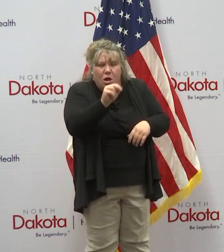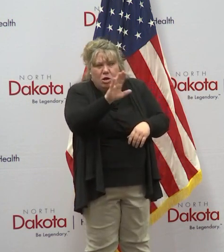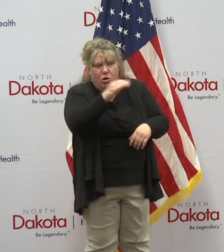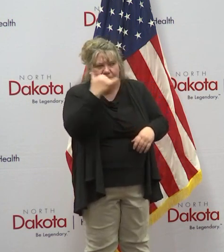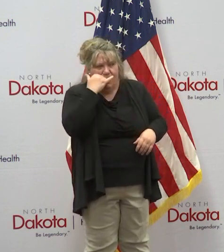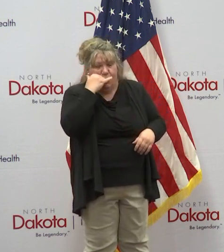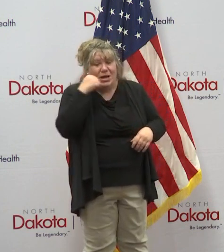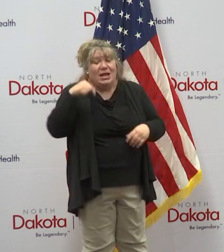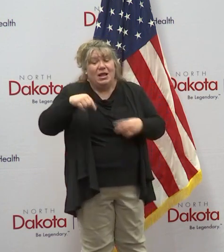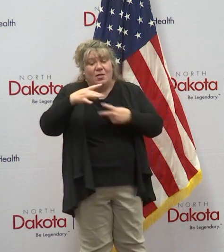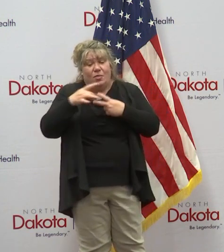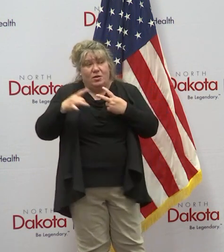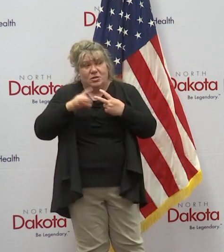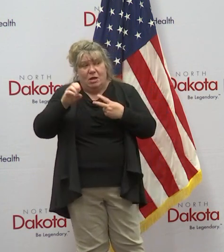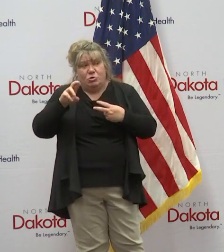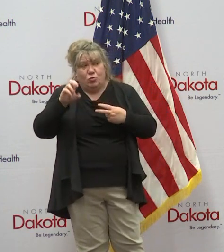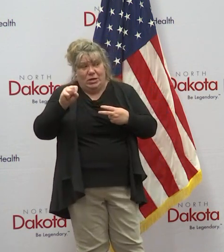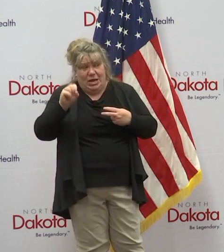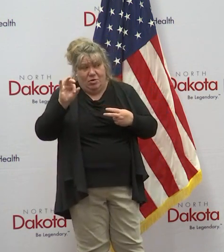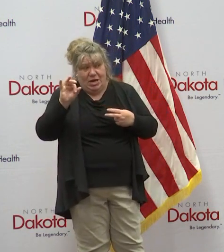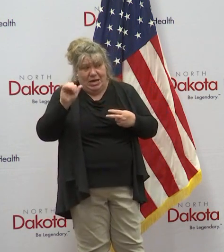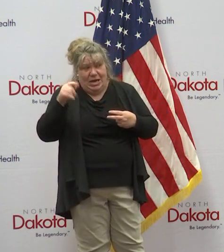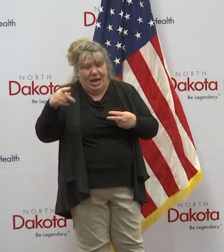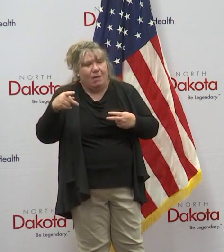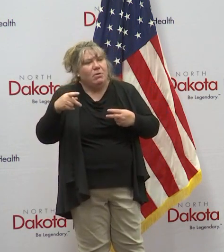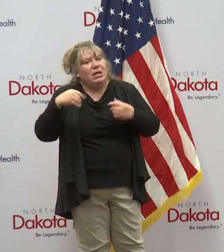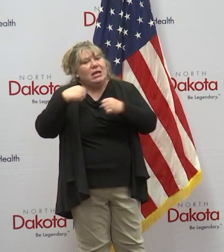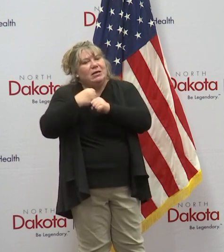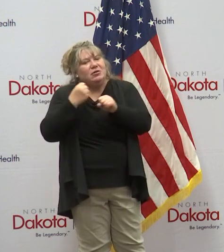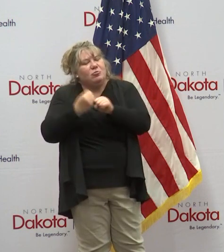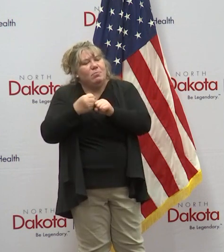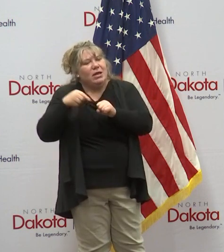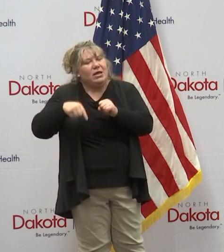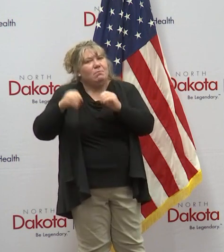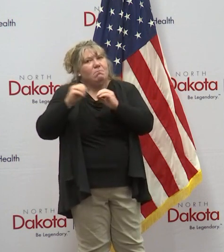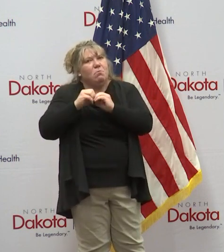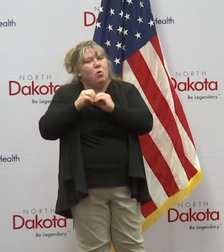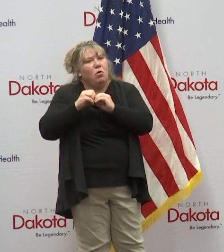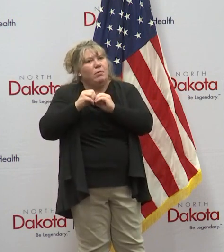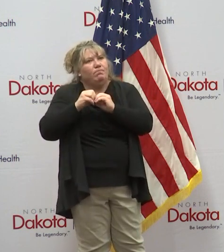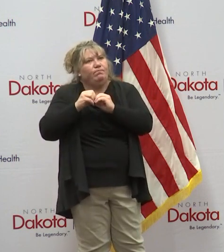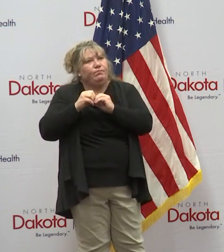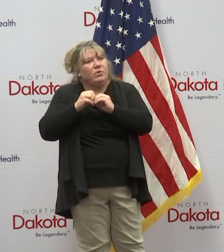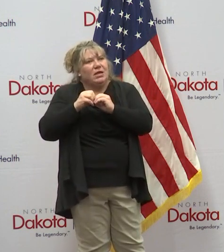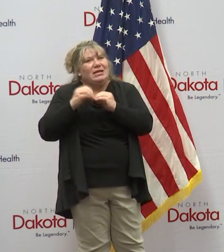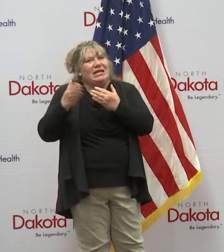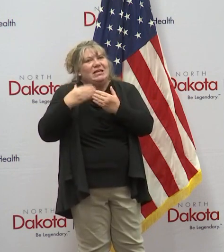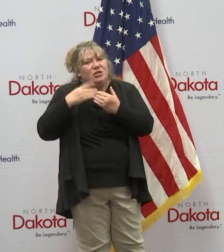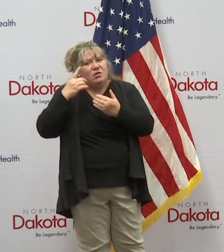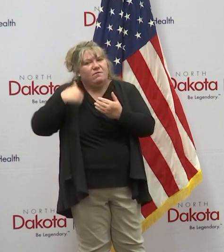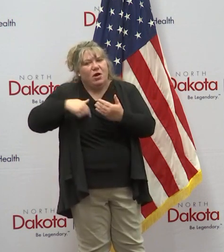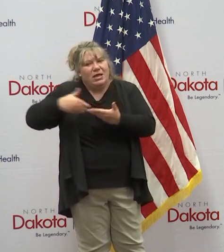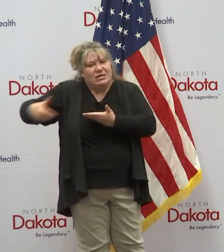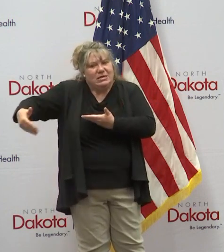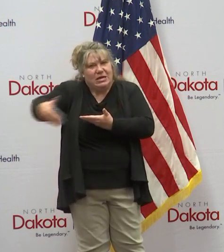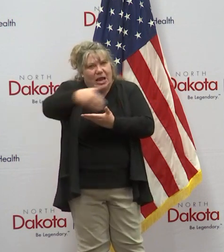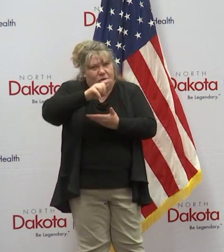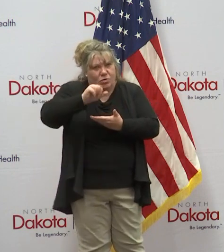to make that a little more thorough in terms of gathering where you've been for the last 14